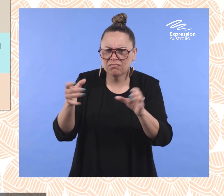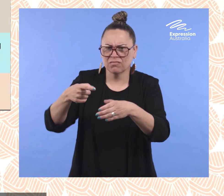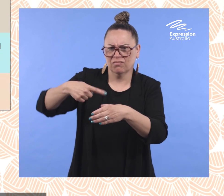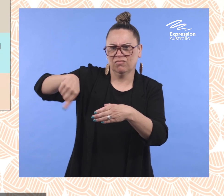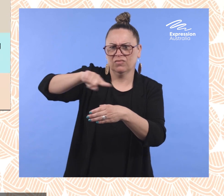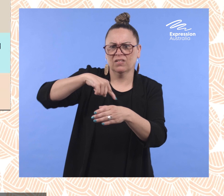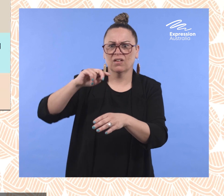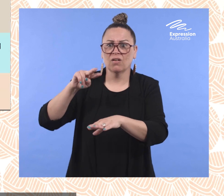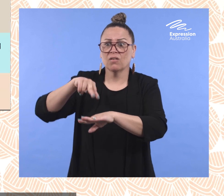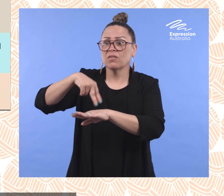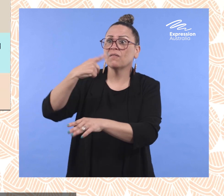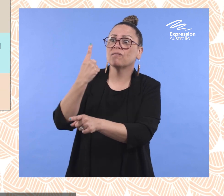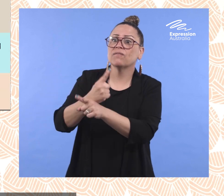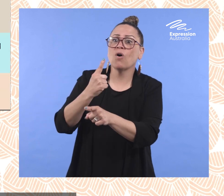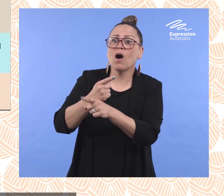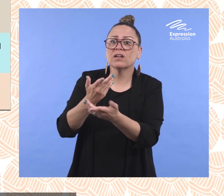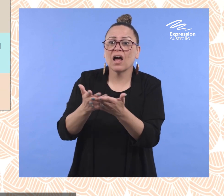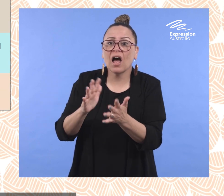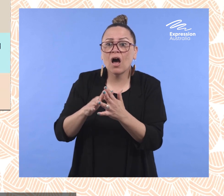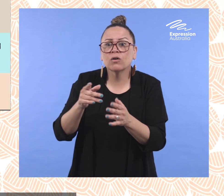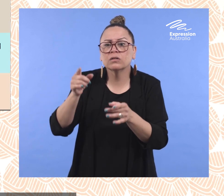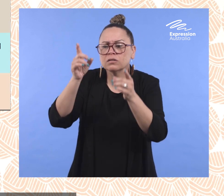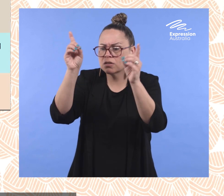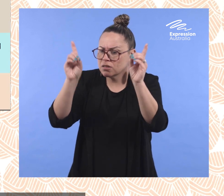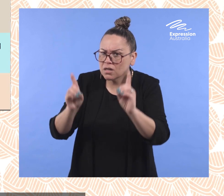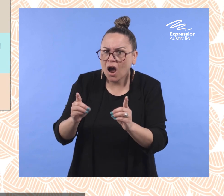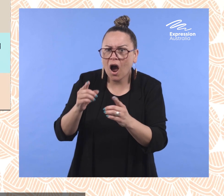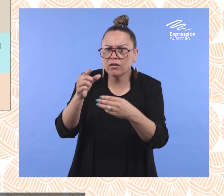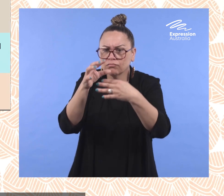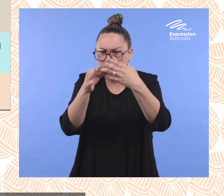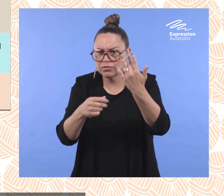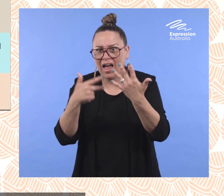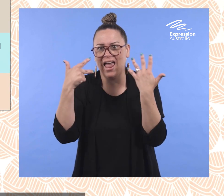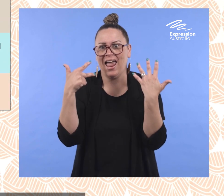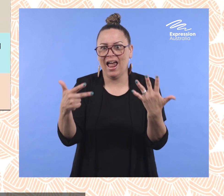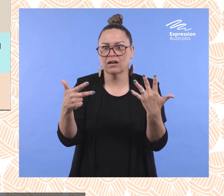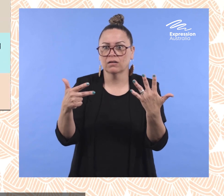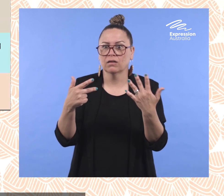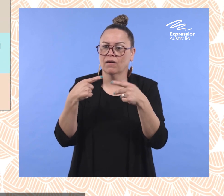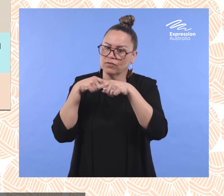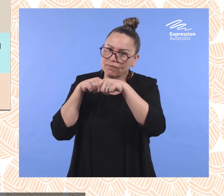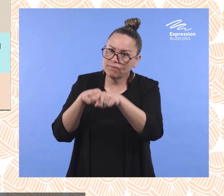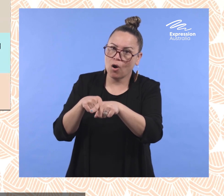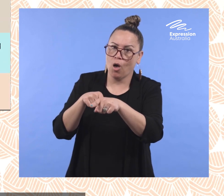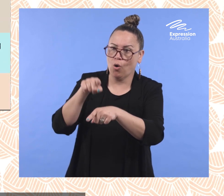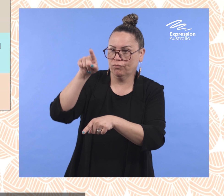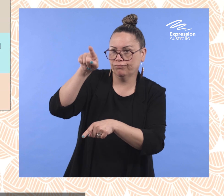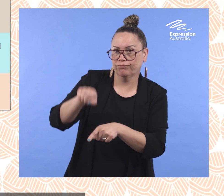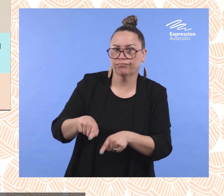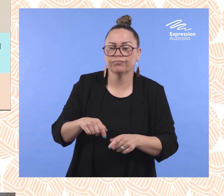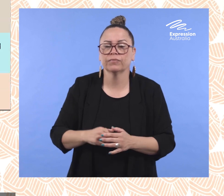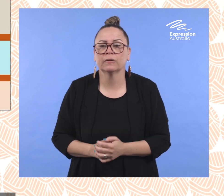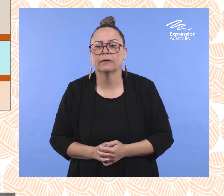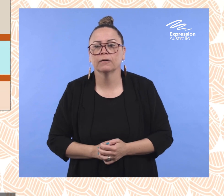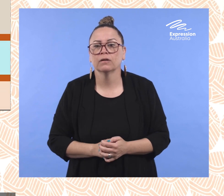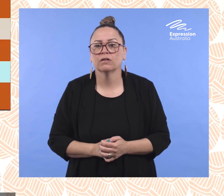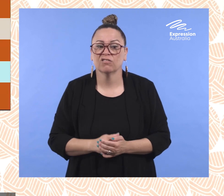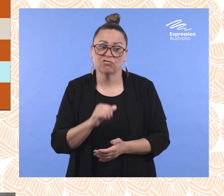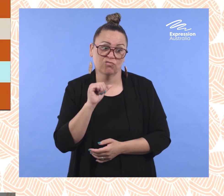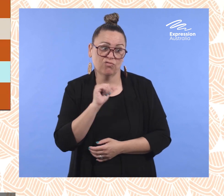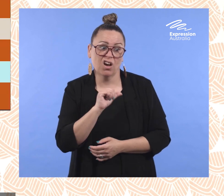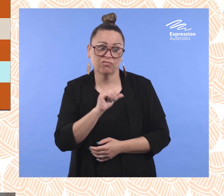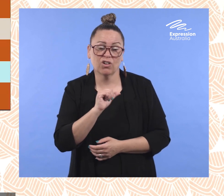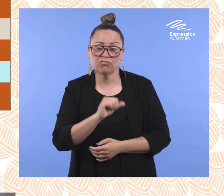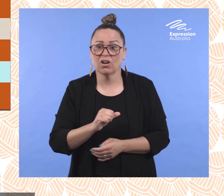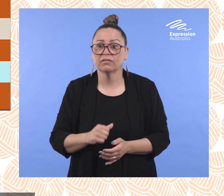operate, these are the design principles that its operation will be based on. Mm-hmm. And